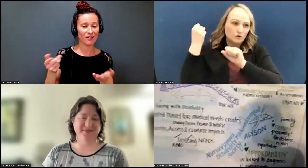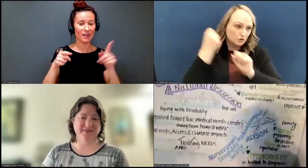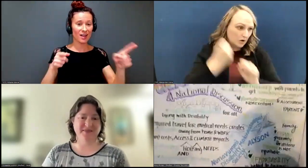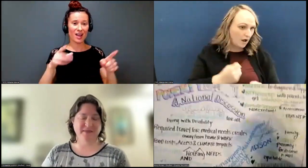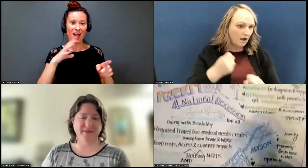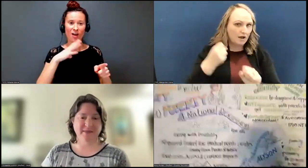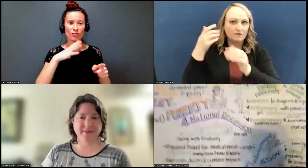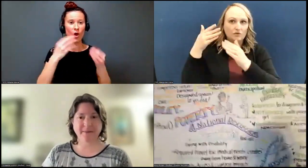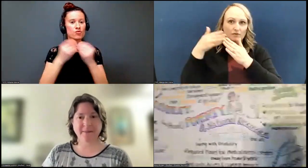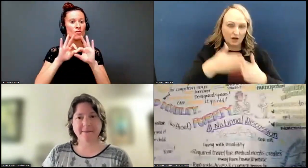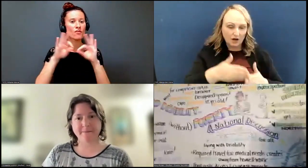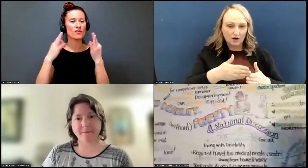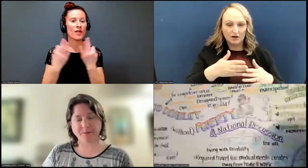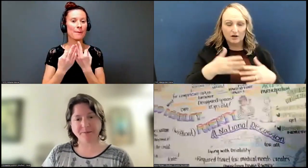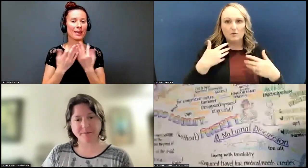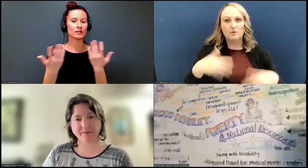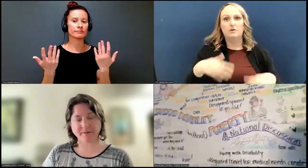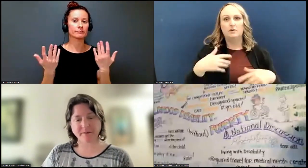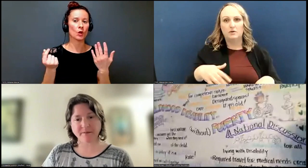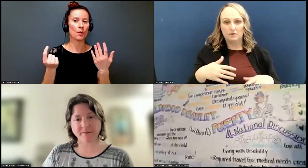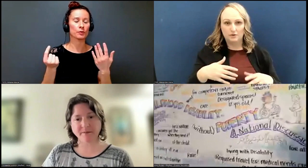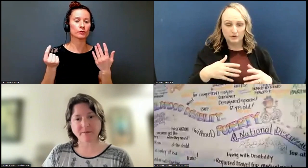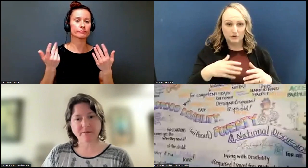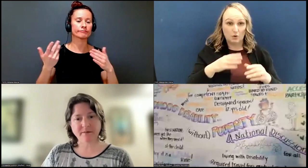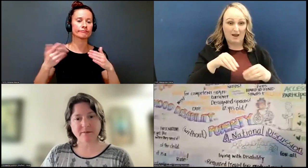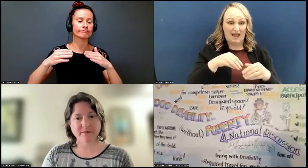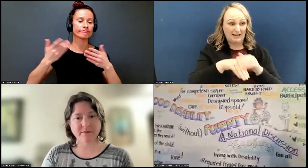away from major city centers, of getting access.